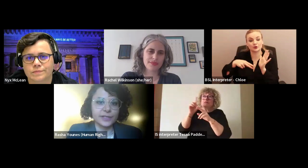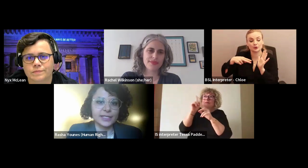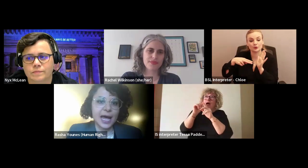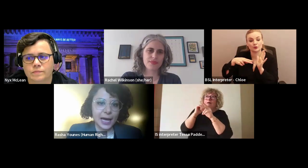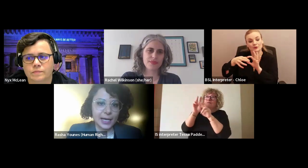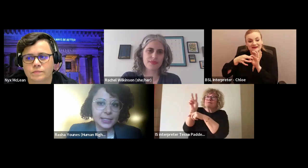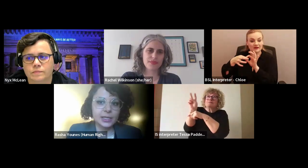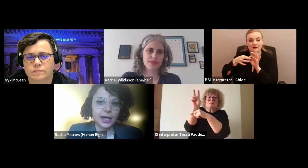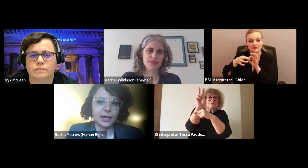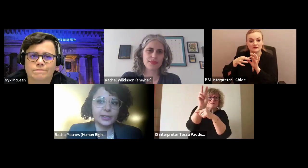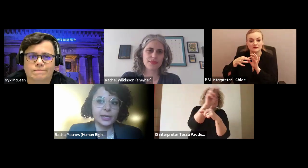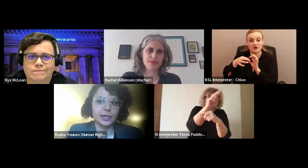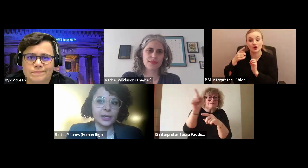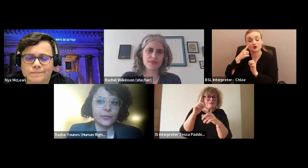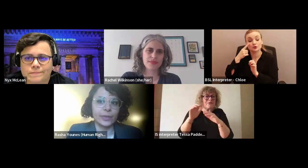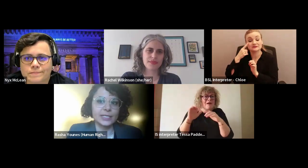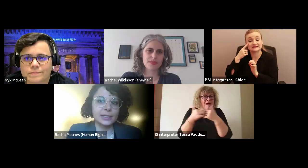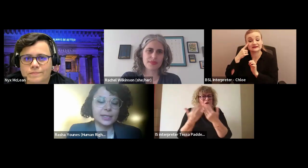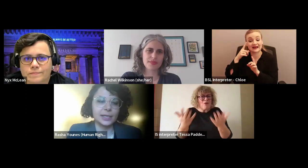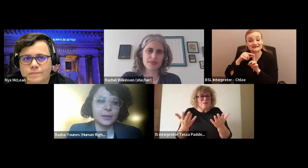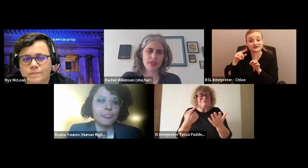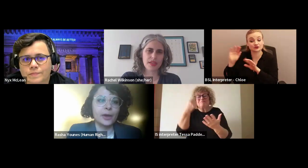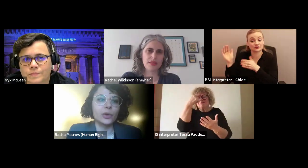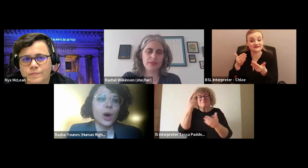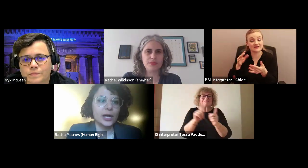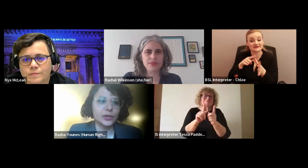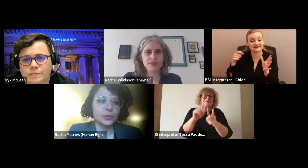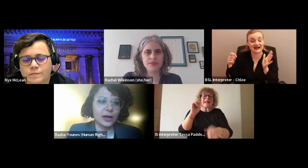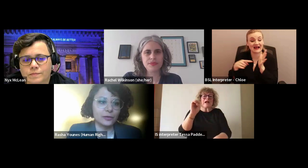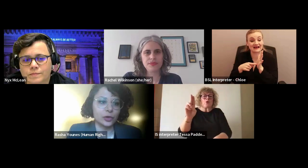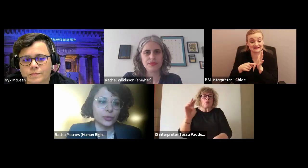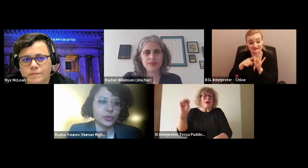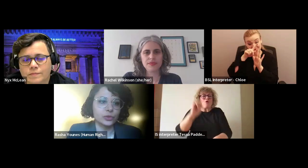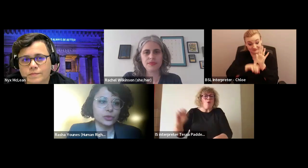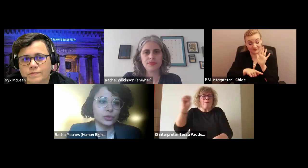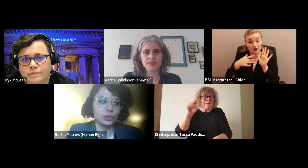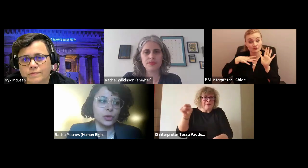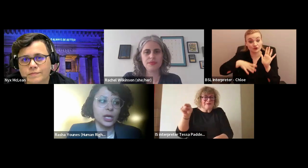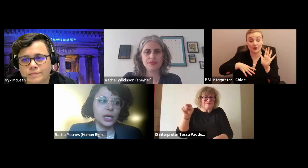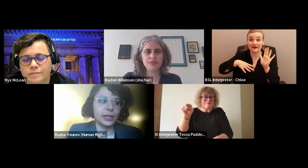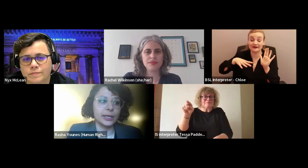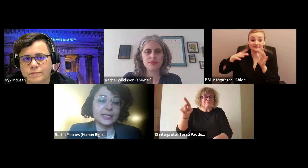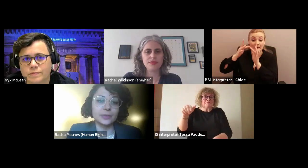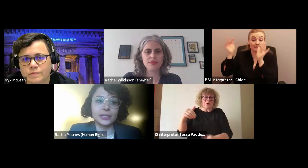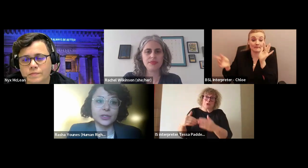Digital Services Act that basically requires platforms to exhibit a